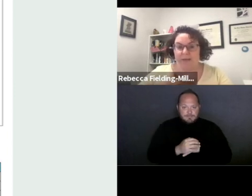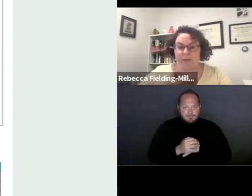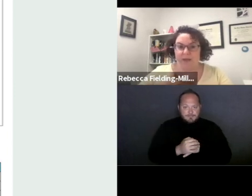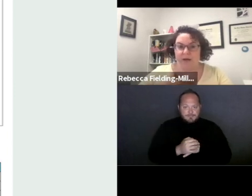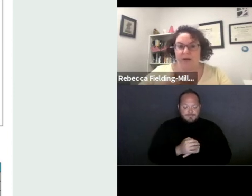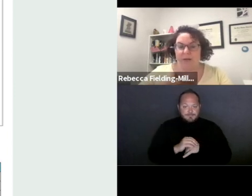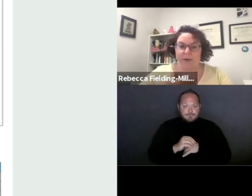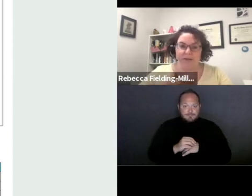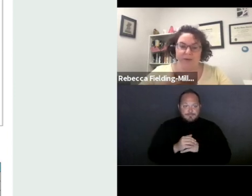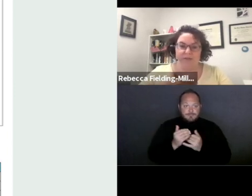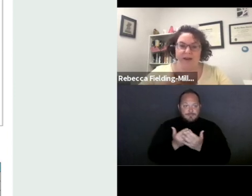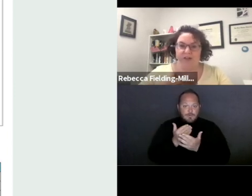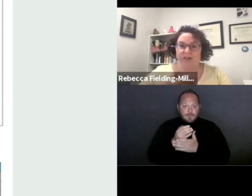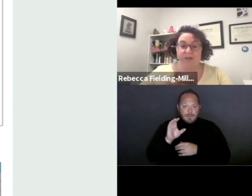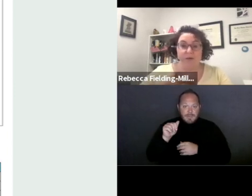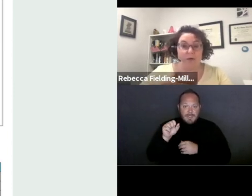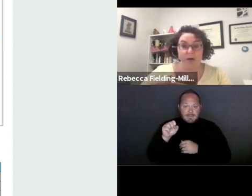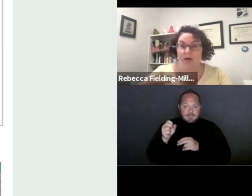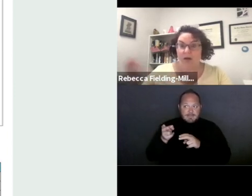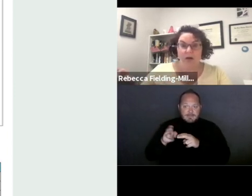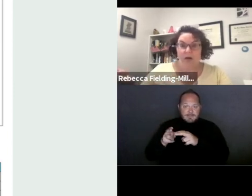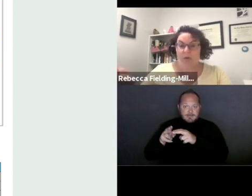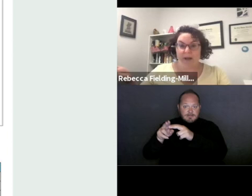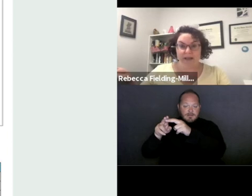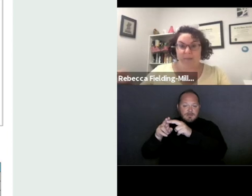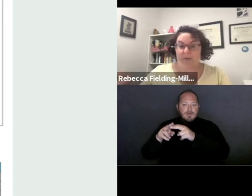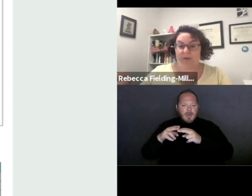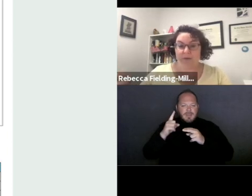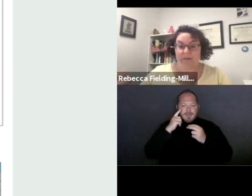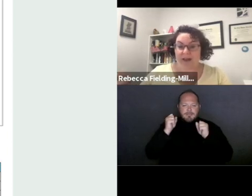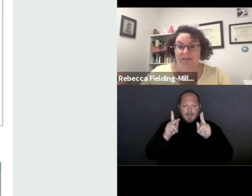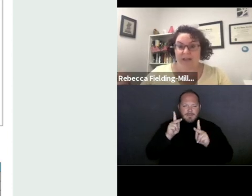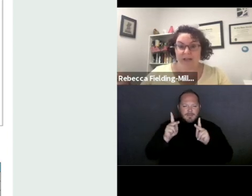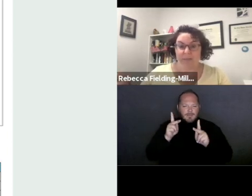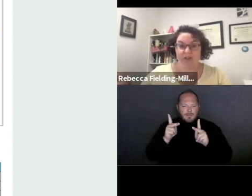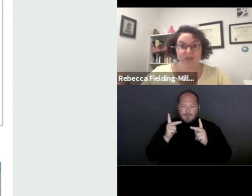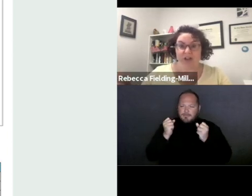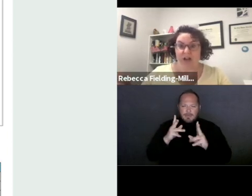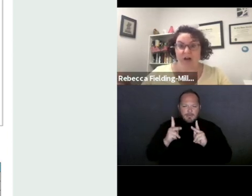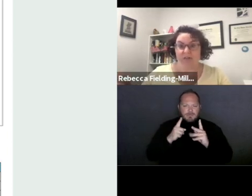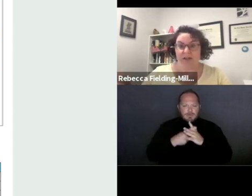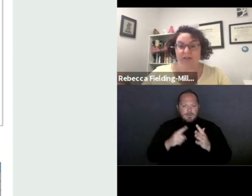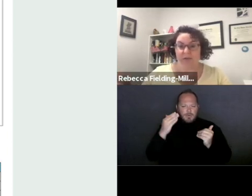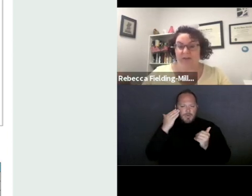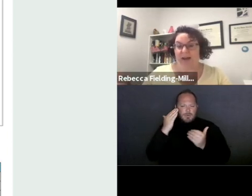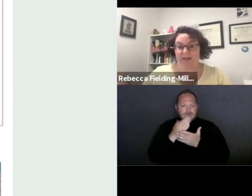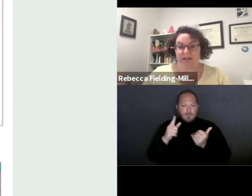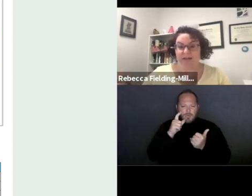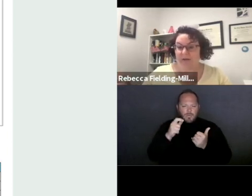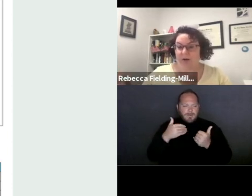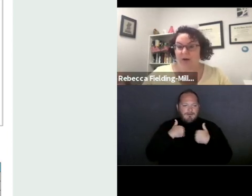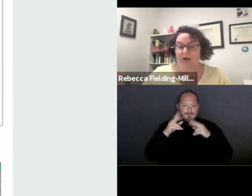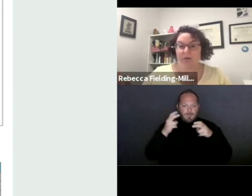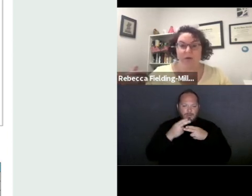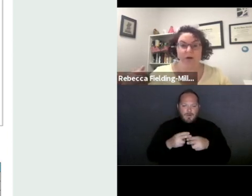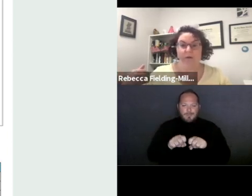who's had what we call a breakthrough infection. So, well, my neighbor was fully vaccinated, but she got COVID. So, do the vaccines